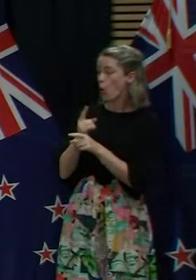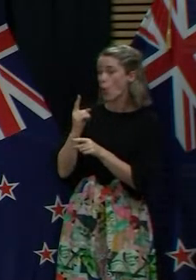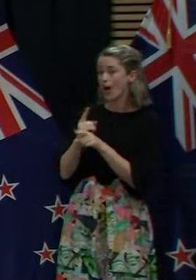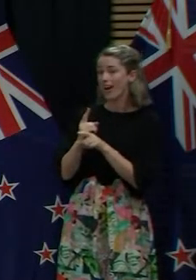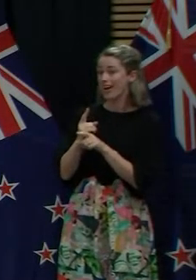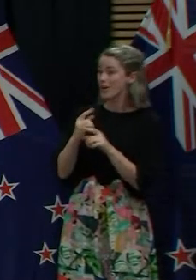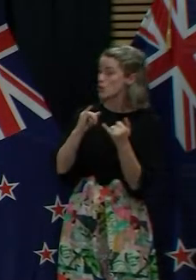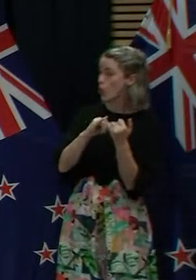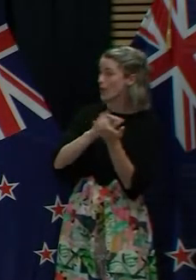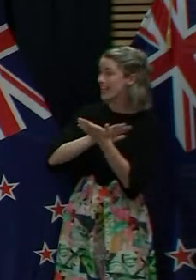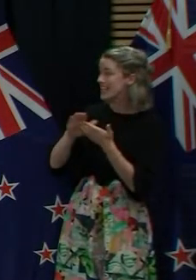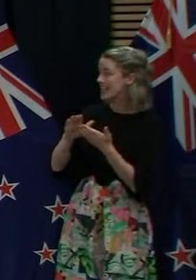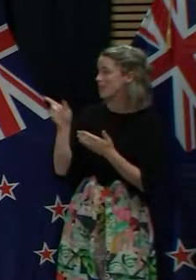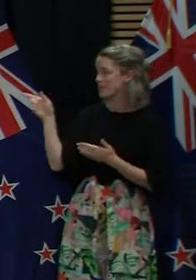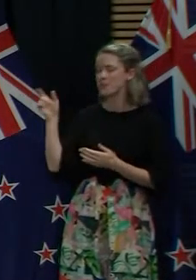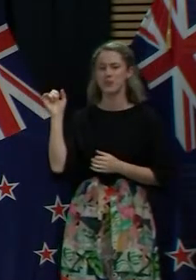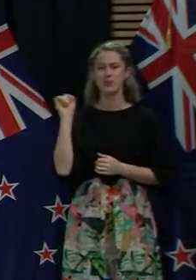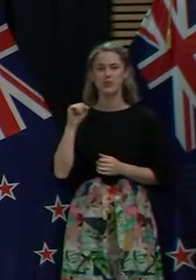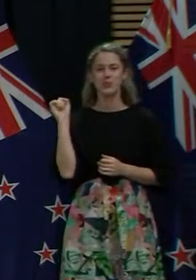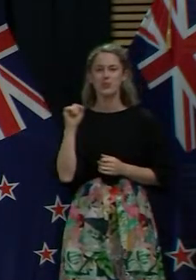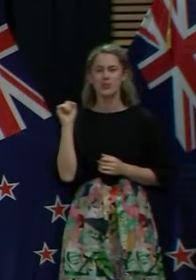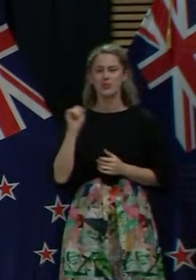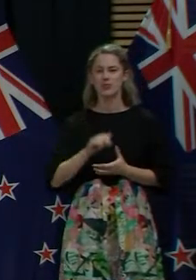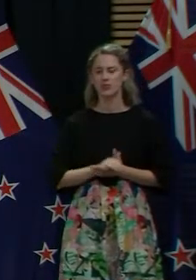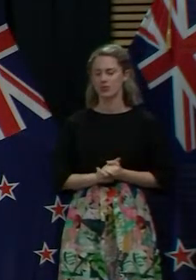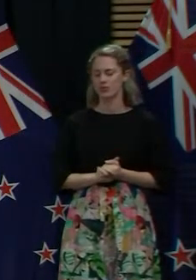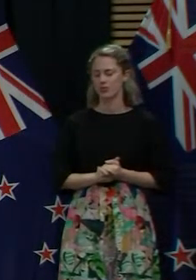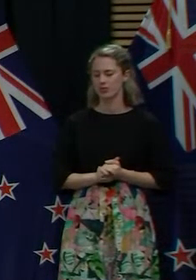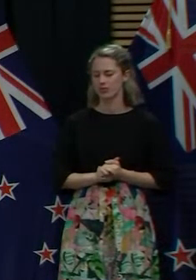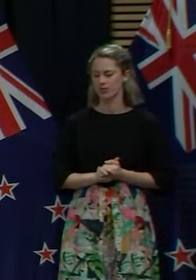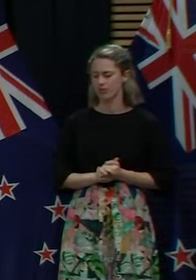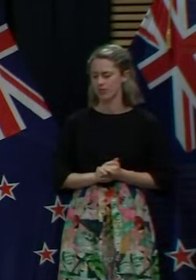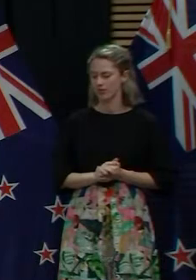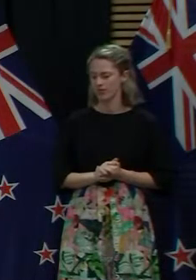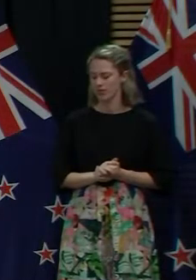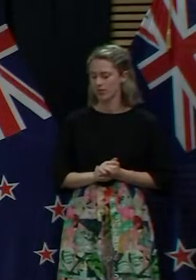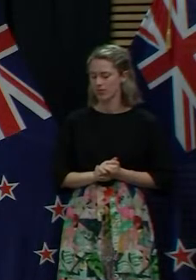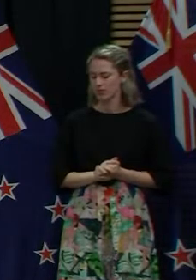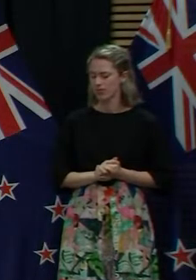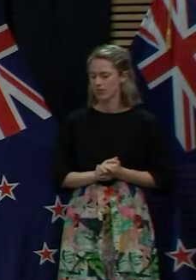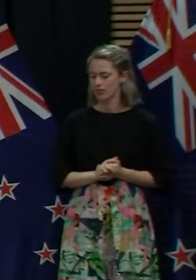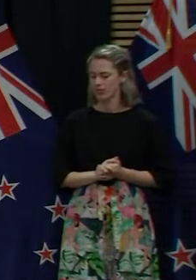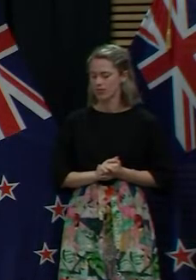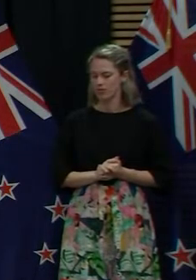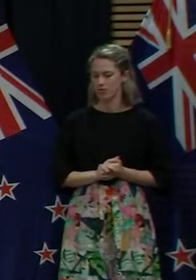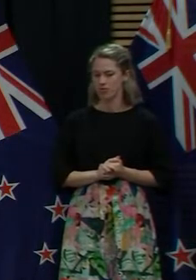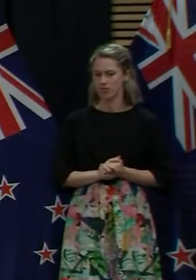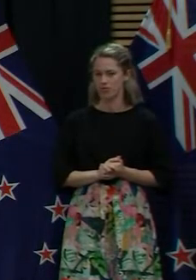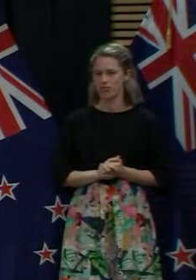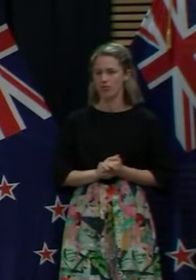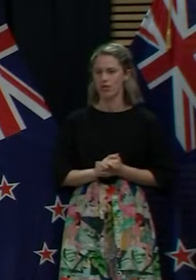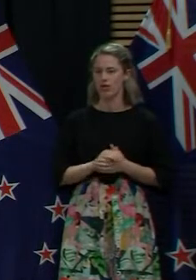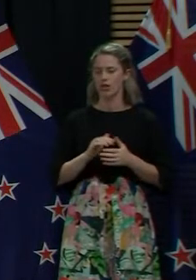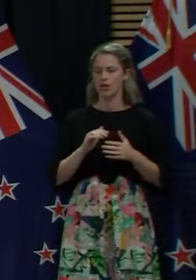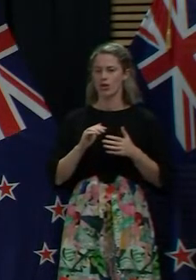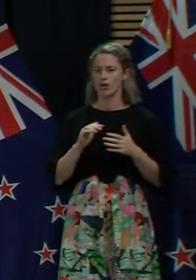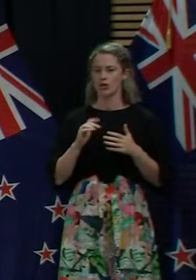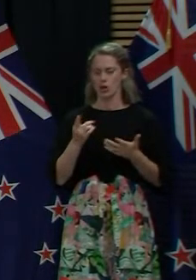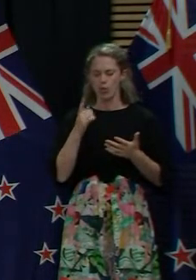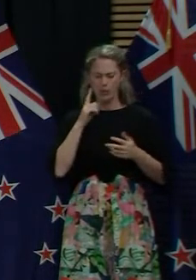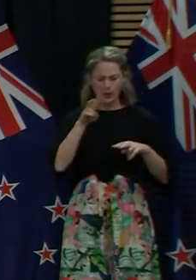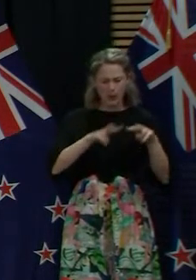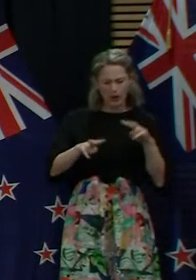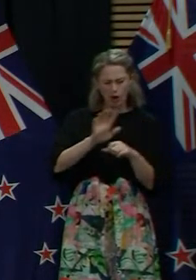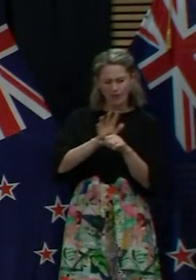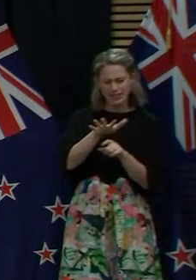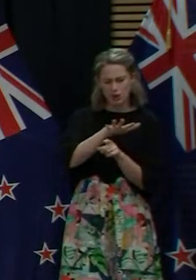Hendy. Yeah, look, I mean, and even we use a variety of models to look at this problem,